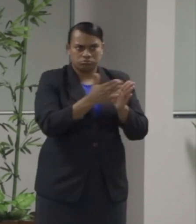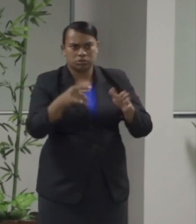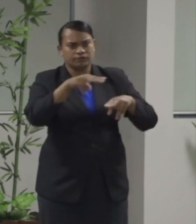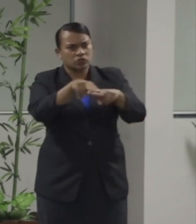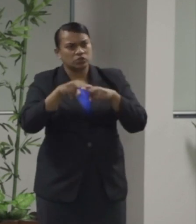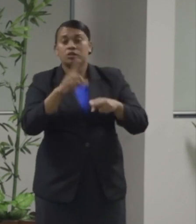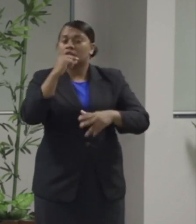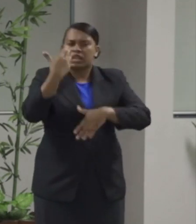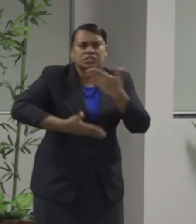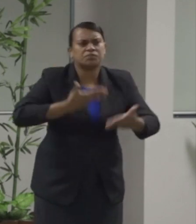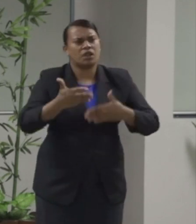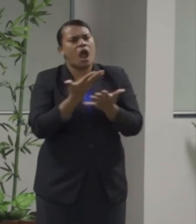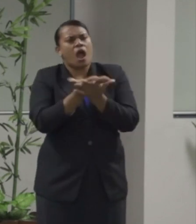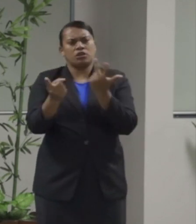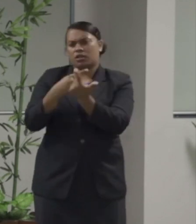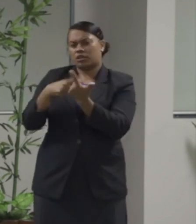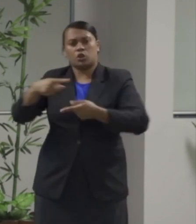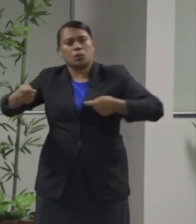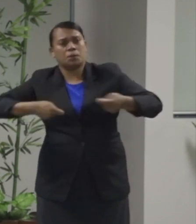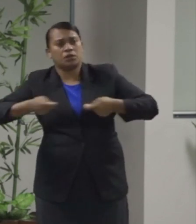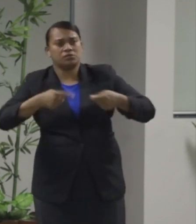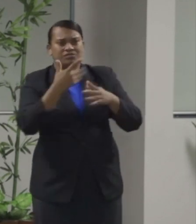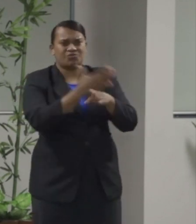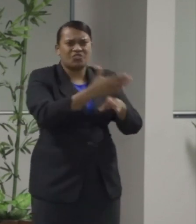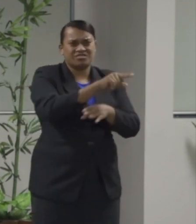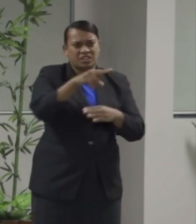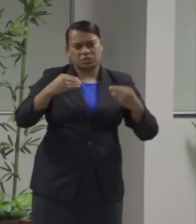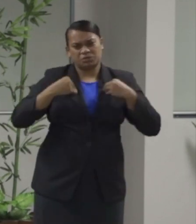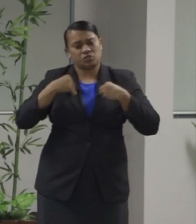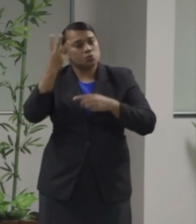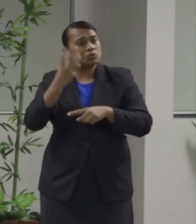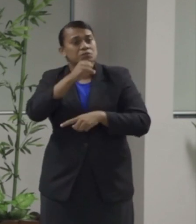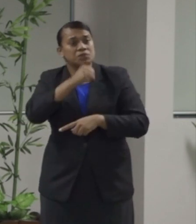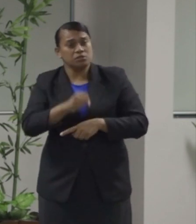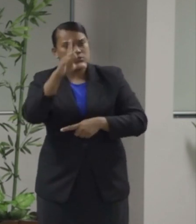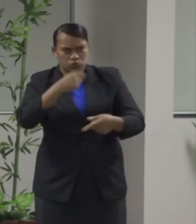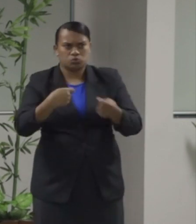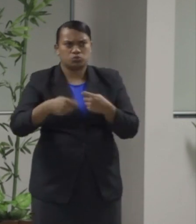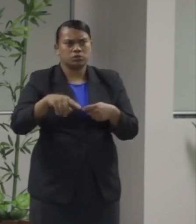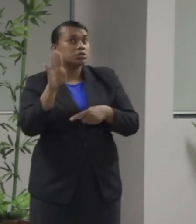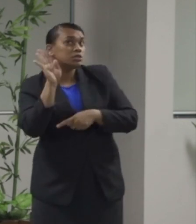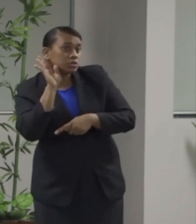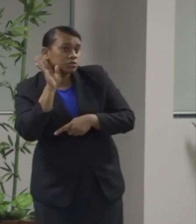will adjust to both our physical distancing measures and new curfew. The Commissioner of